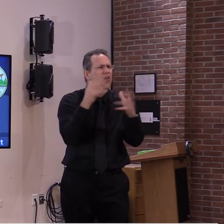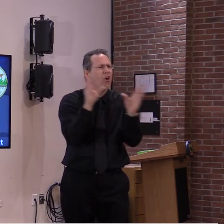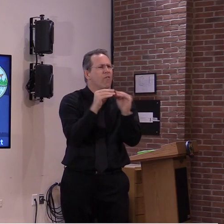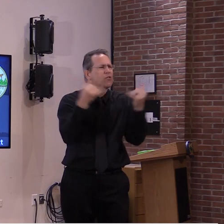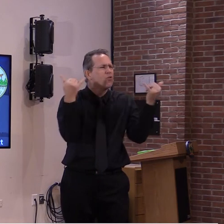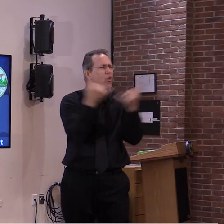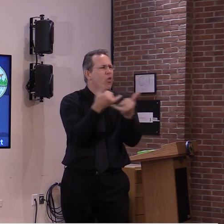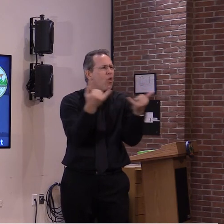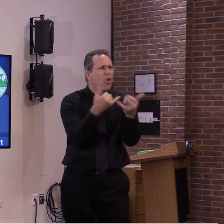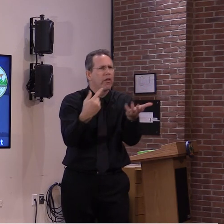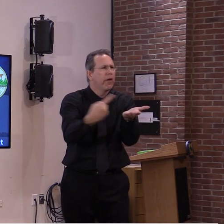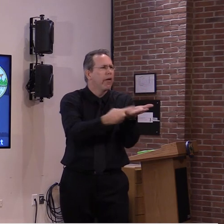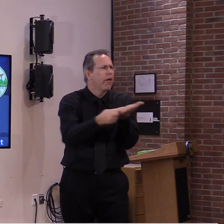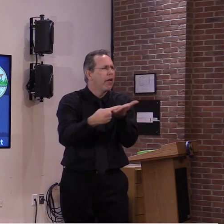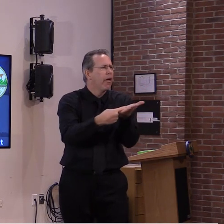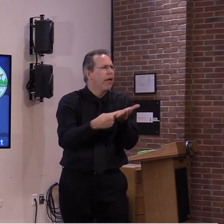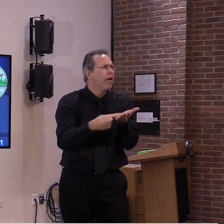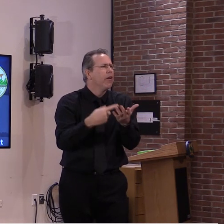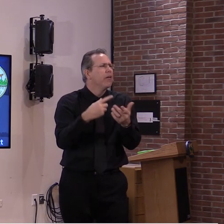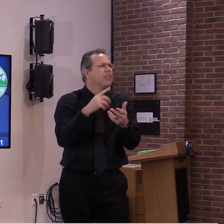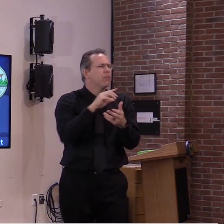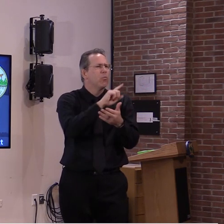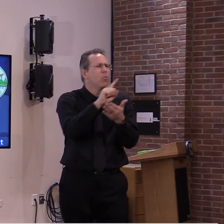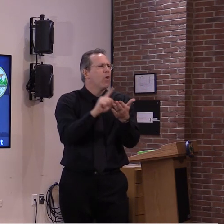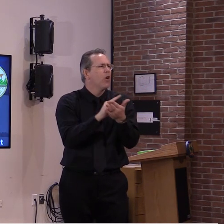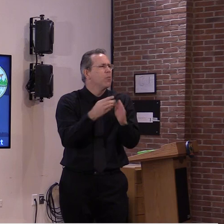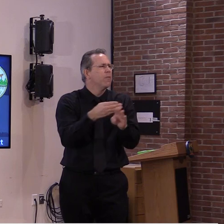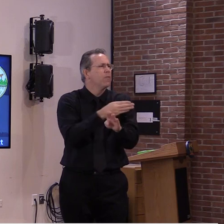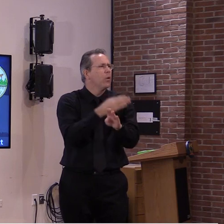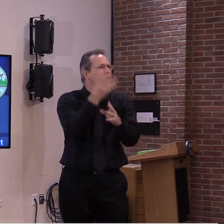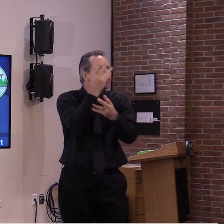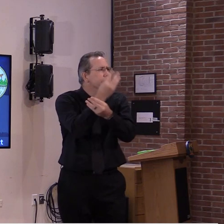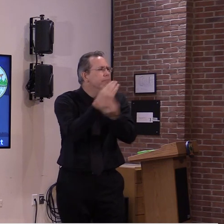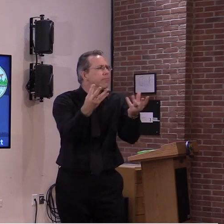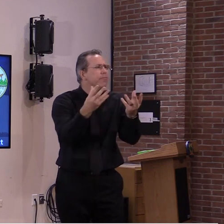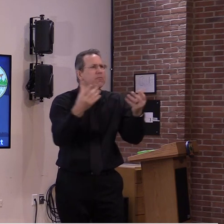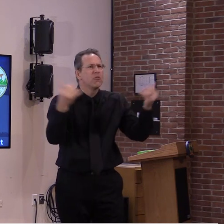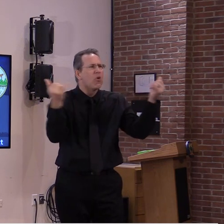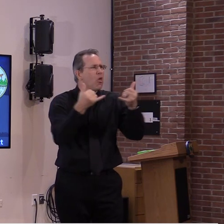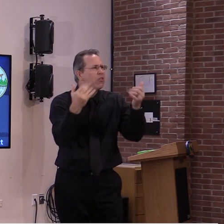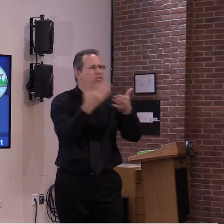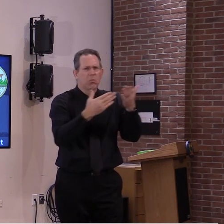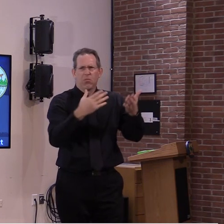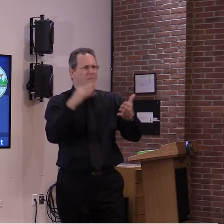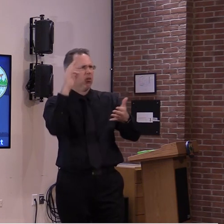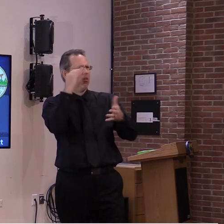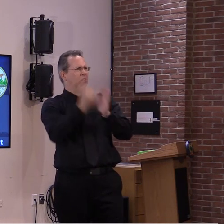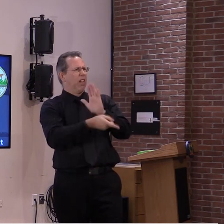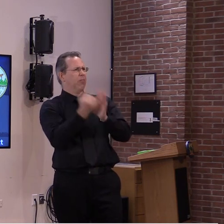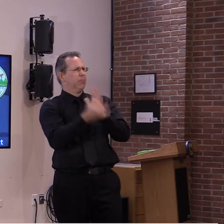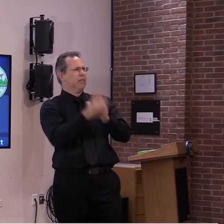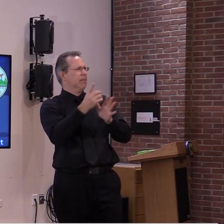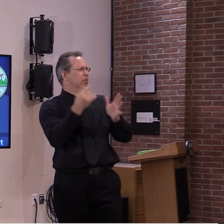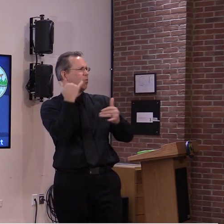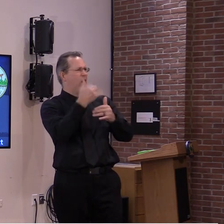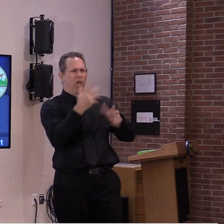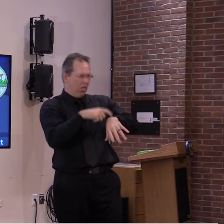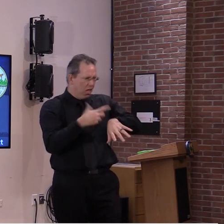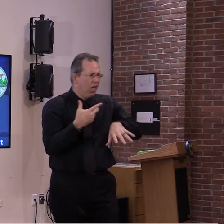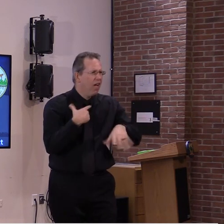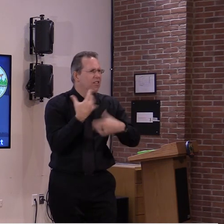really realistic when a lot of the volunteer fire chiefs have full-time jobs to expect them to jump on a call